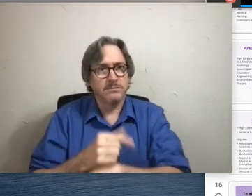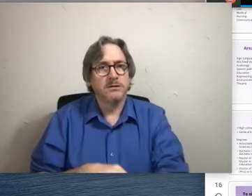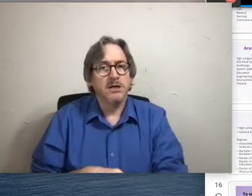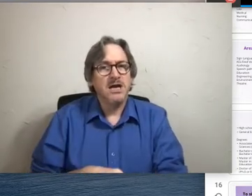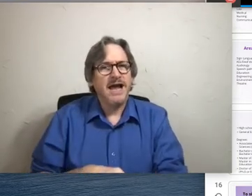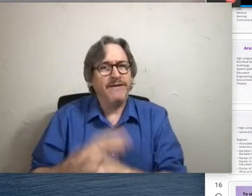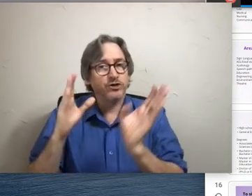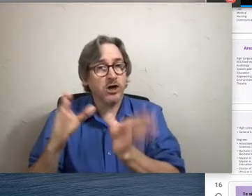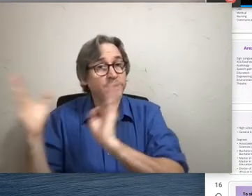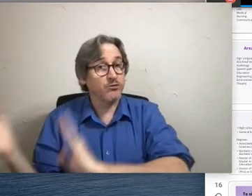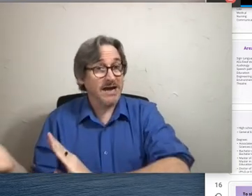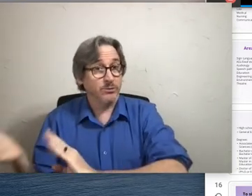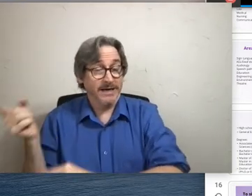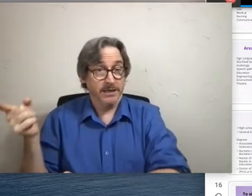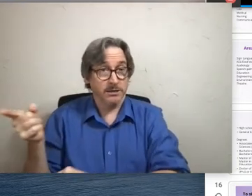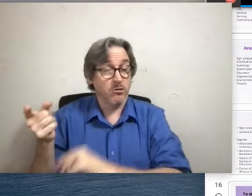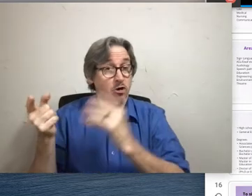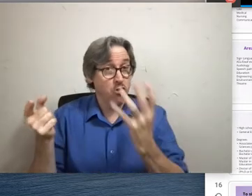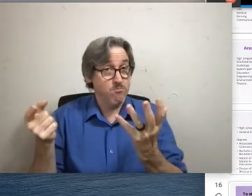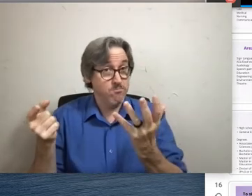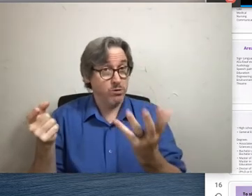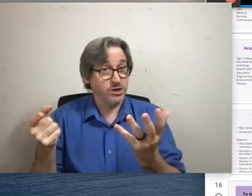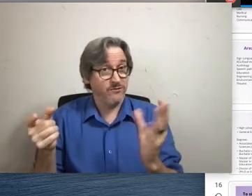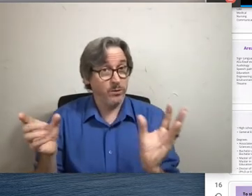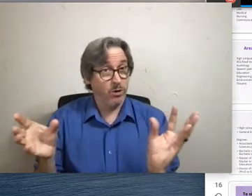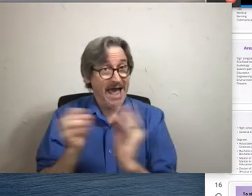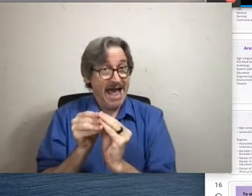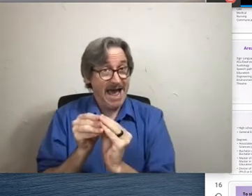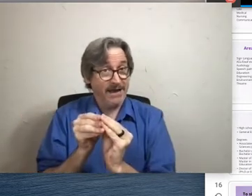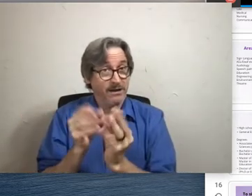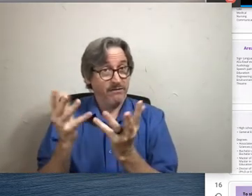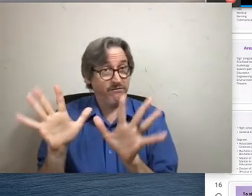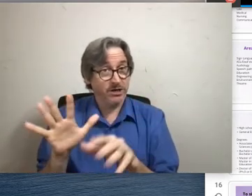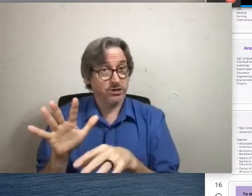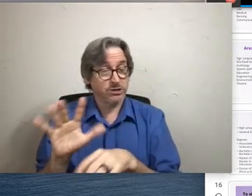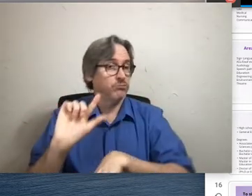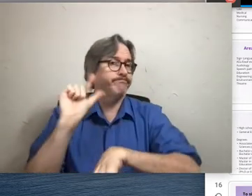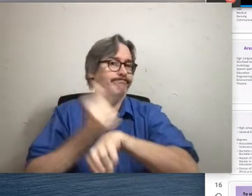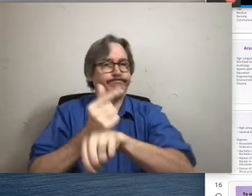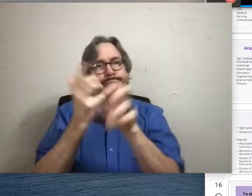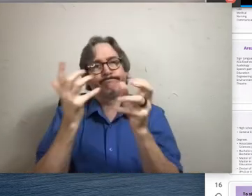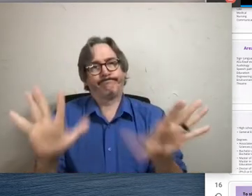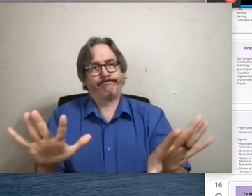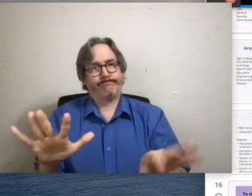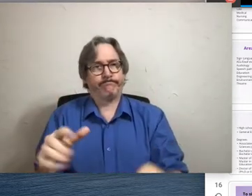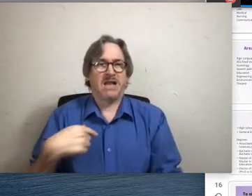graduated. If you're talking about graduated, most often we will add finish. So